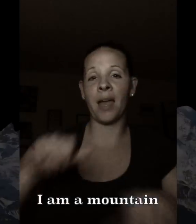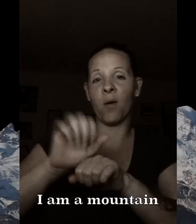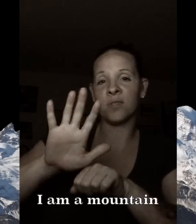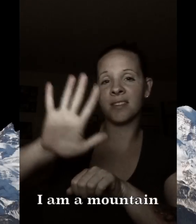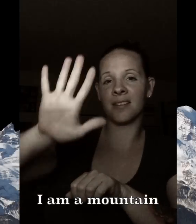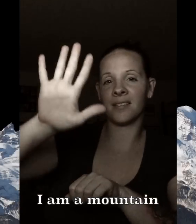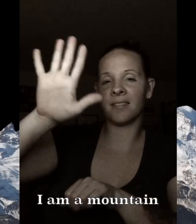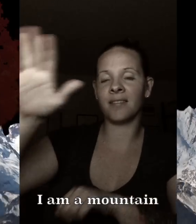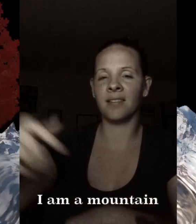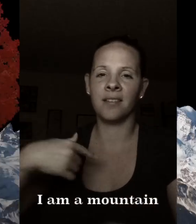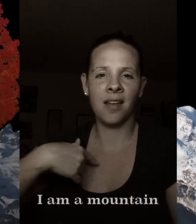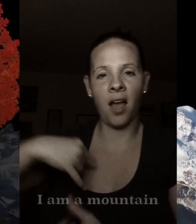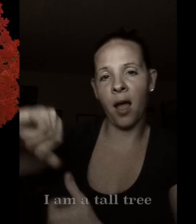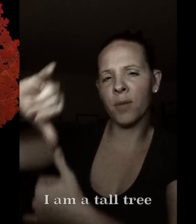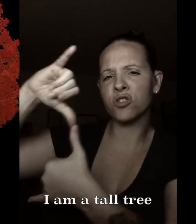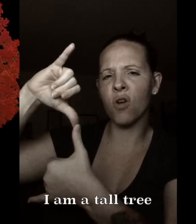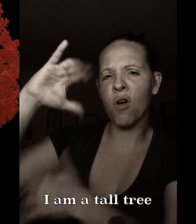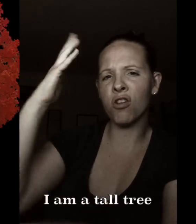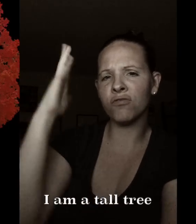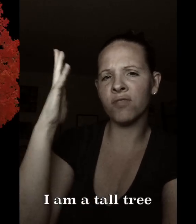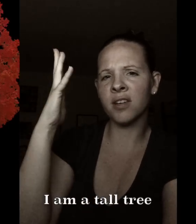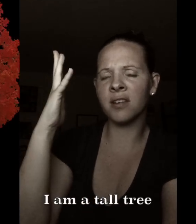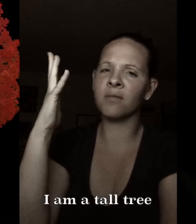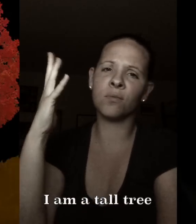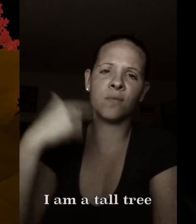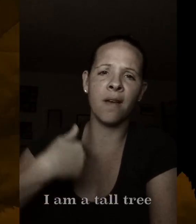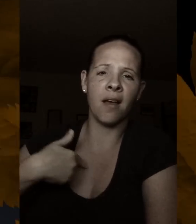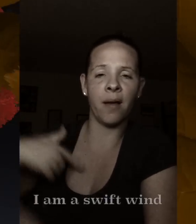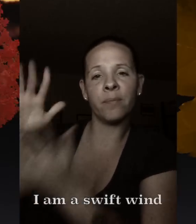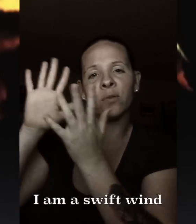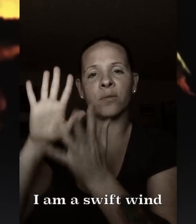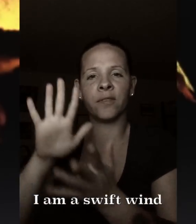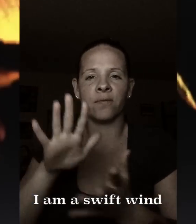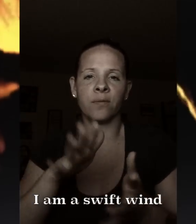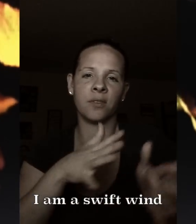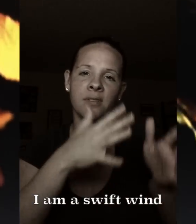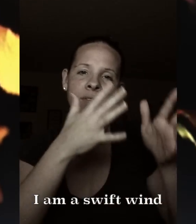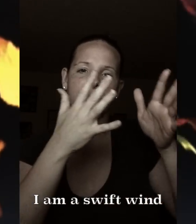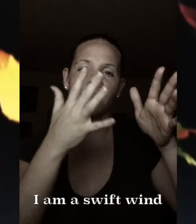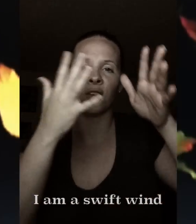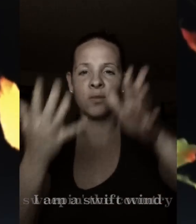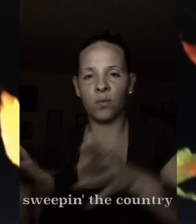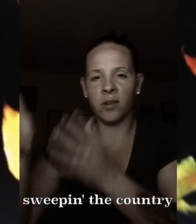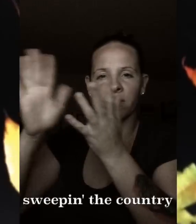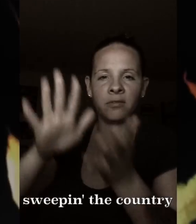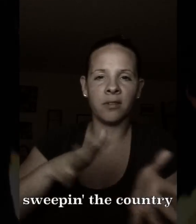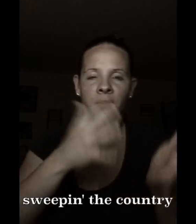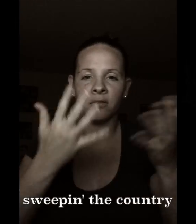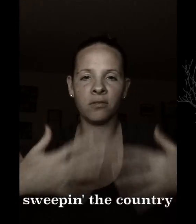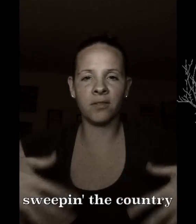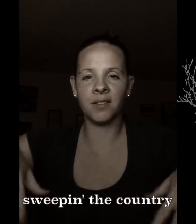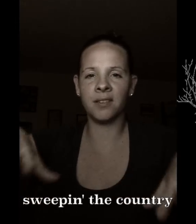I am a mountain. I am a tall tree. Oh, I am a swift wind sweeping